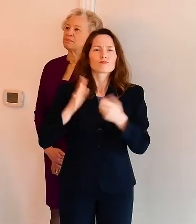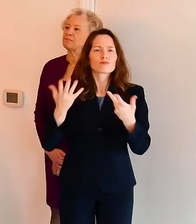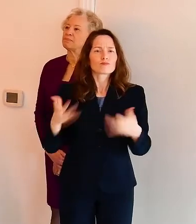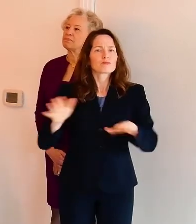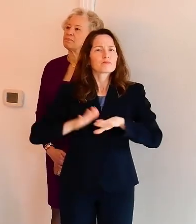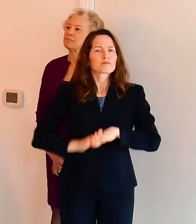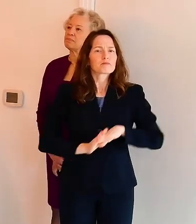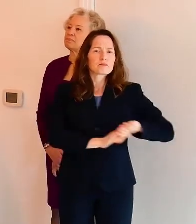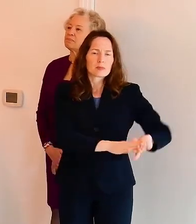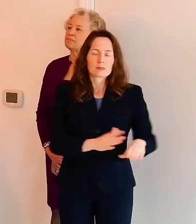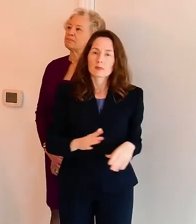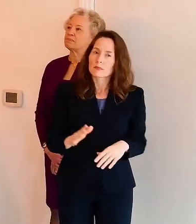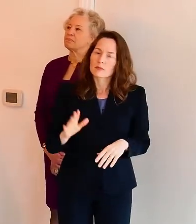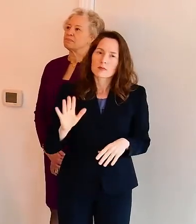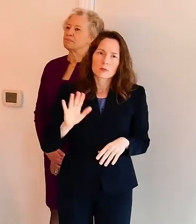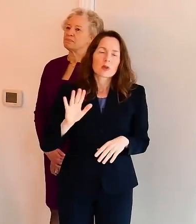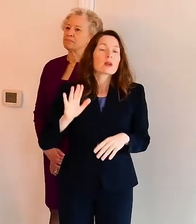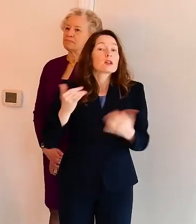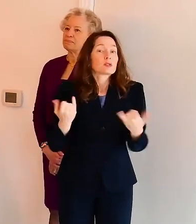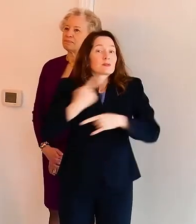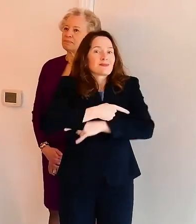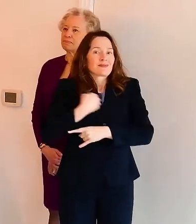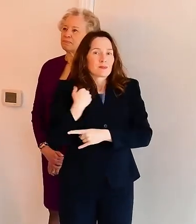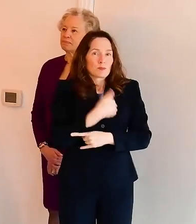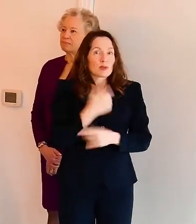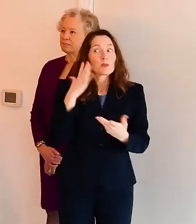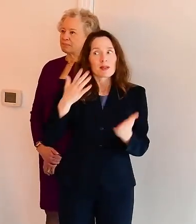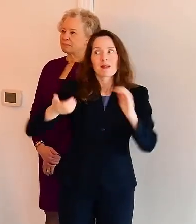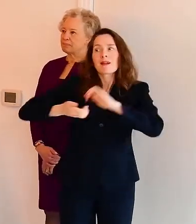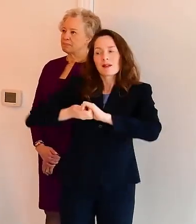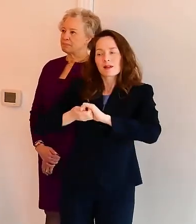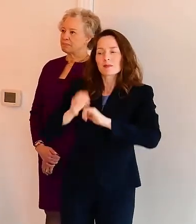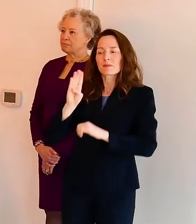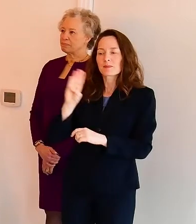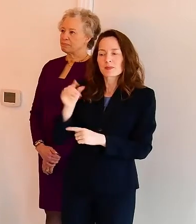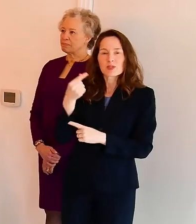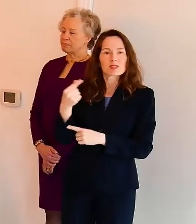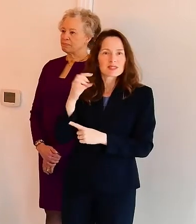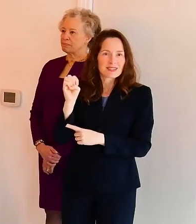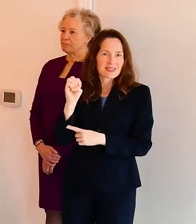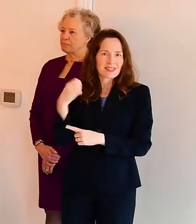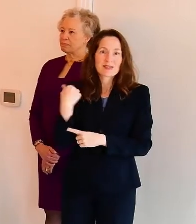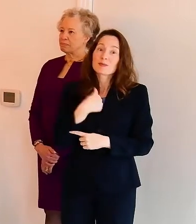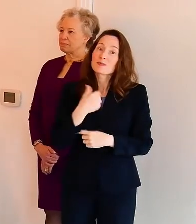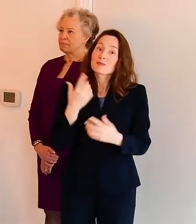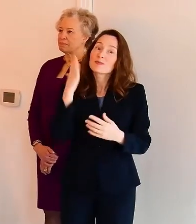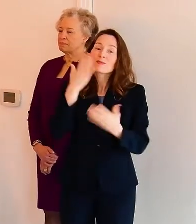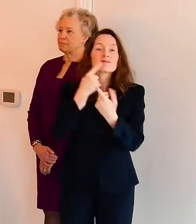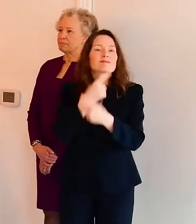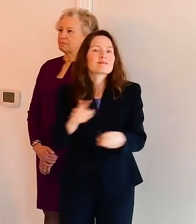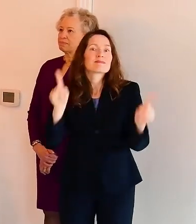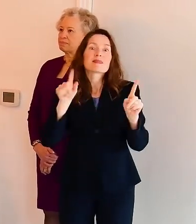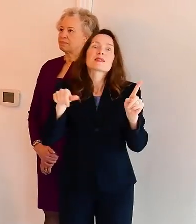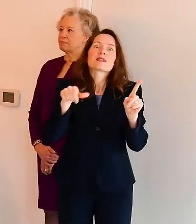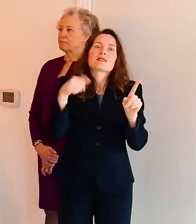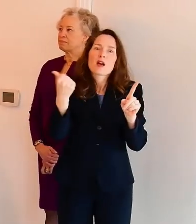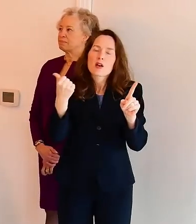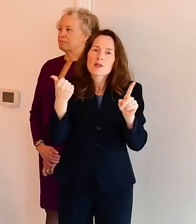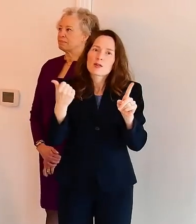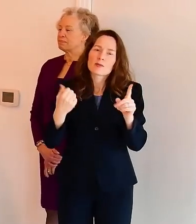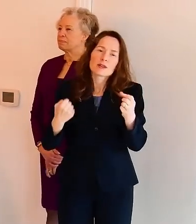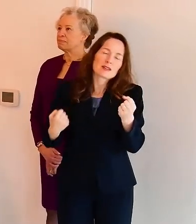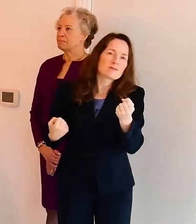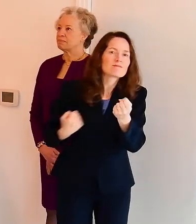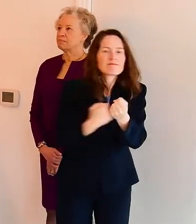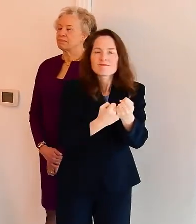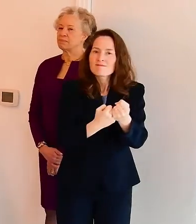Today, in partnership with BGE, we're announcing another major boost for our businesses,